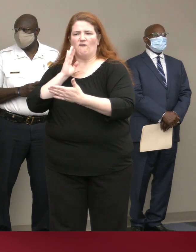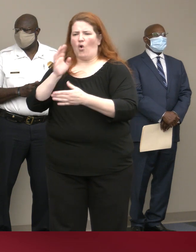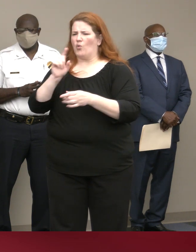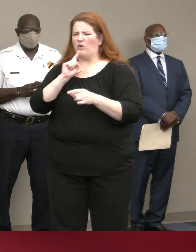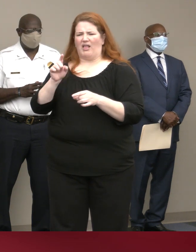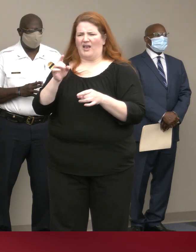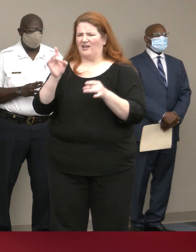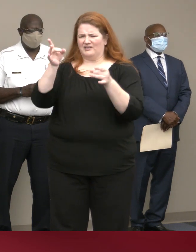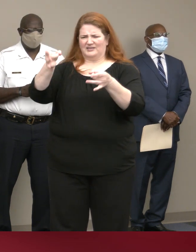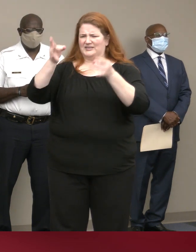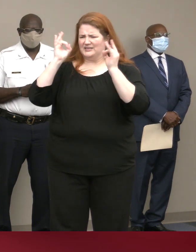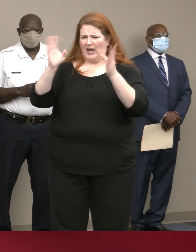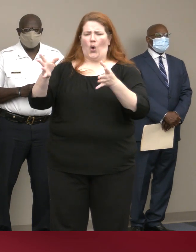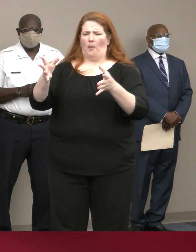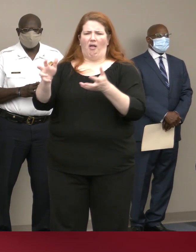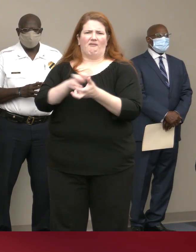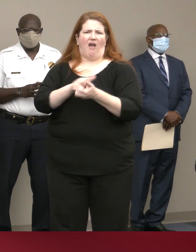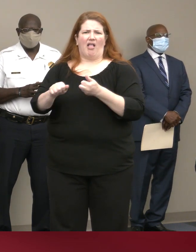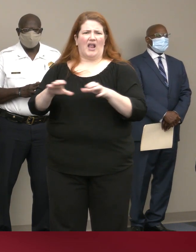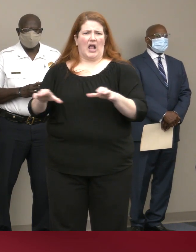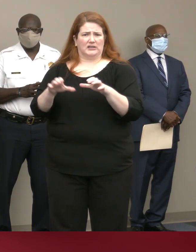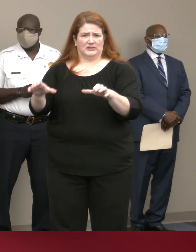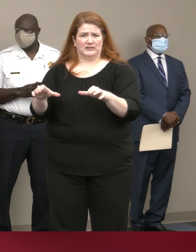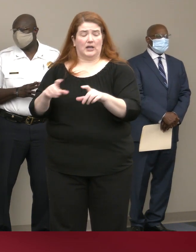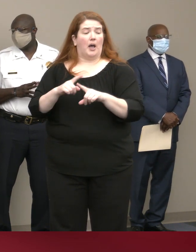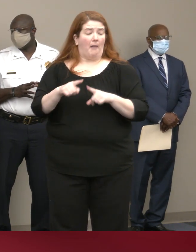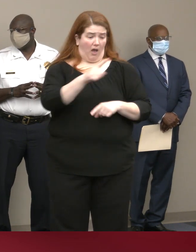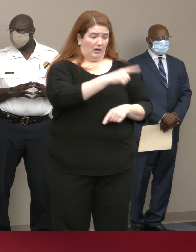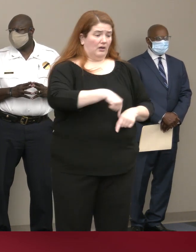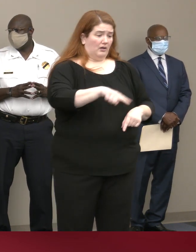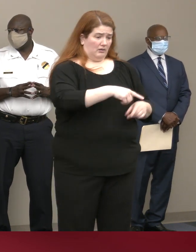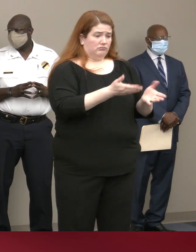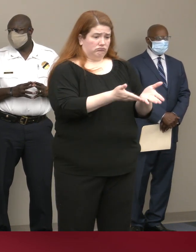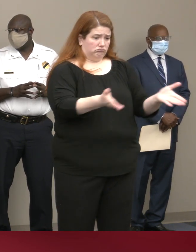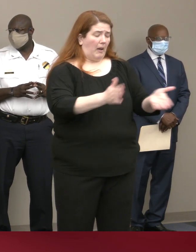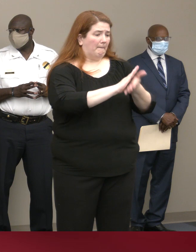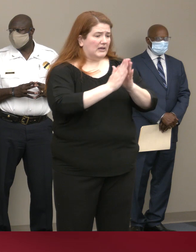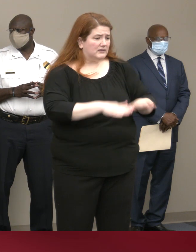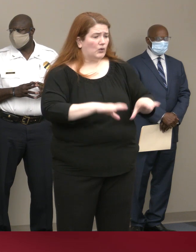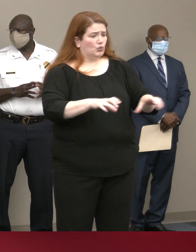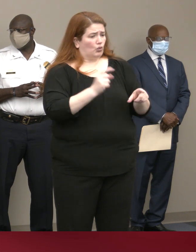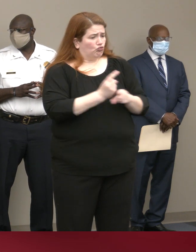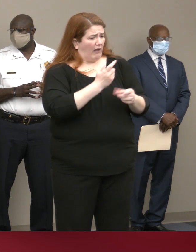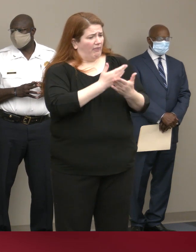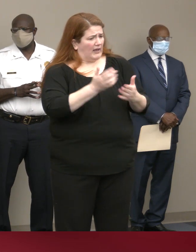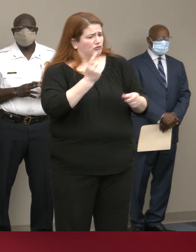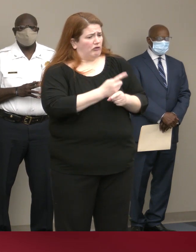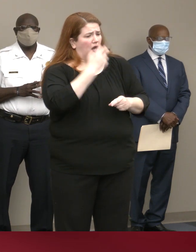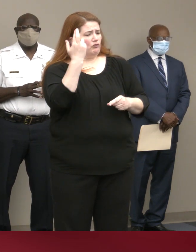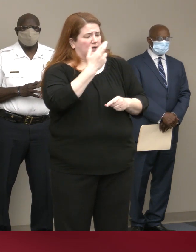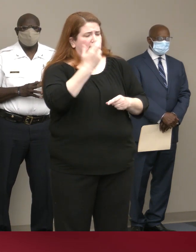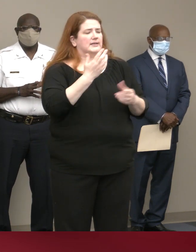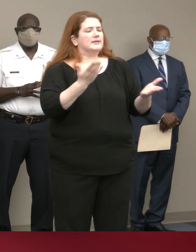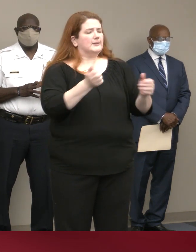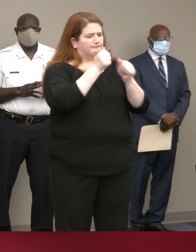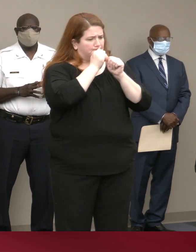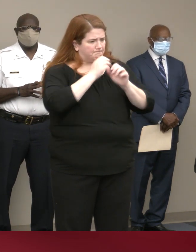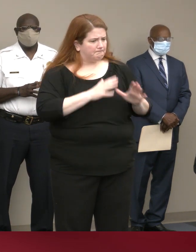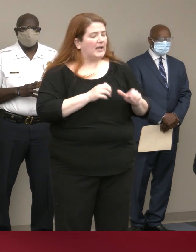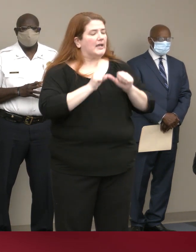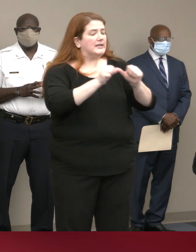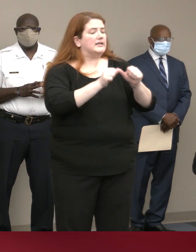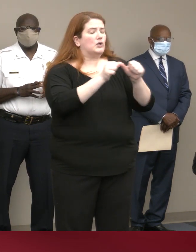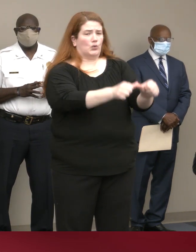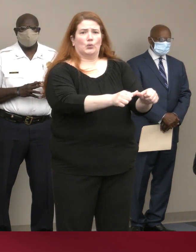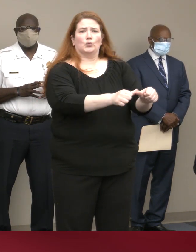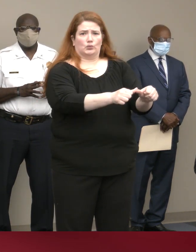to the peaceful protesters out there doing the right things for the right reasons, continue to make your voice